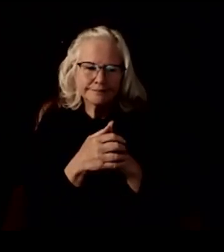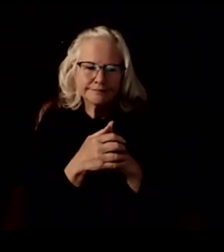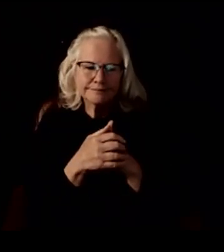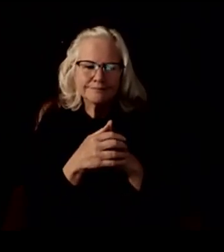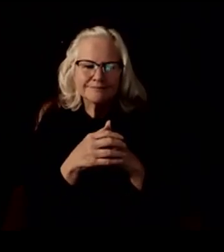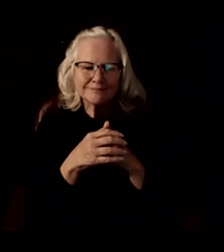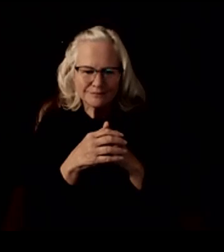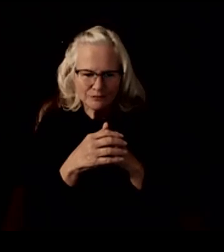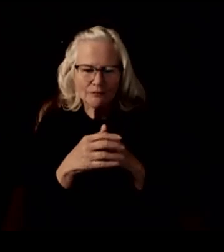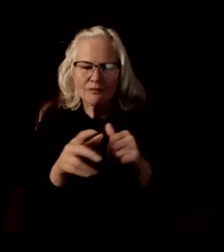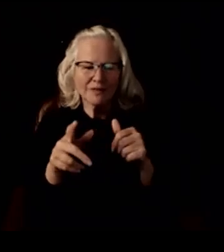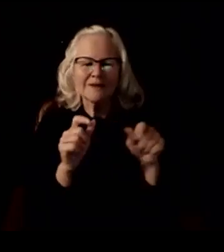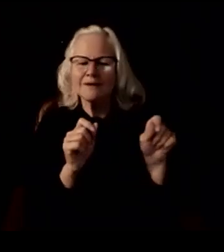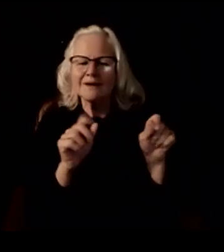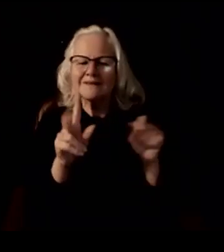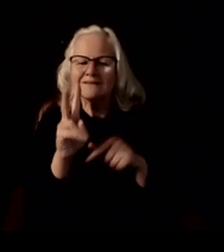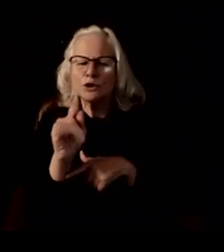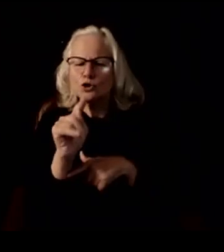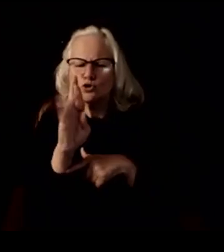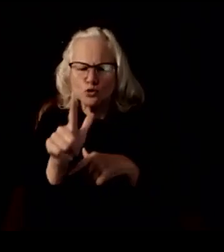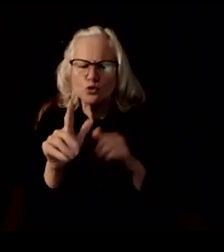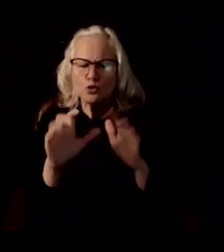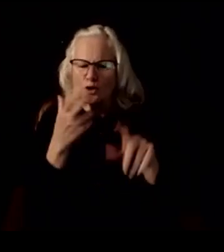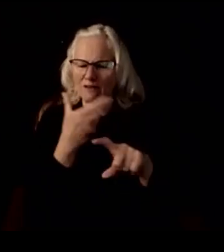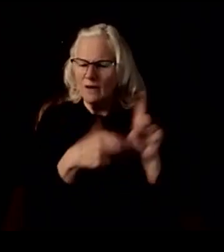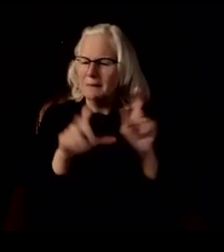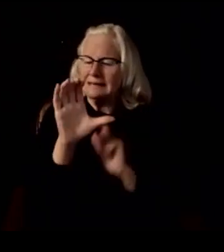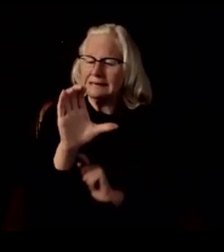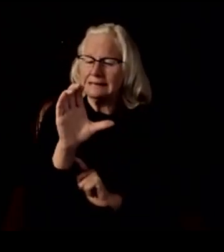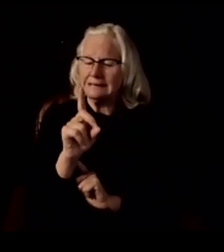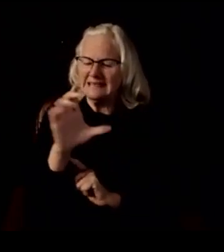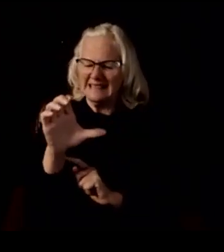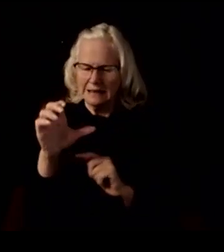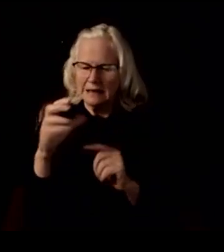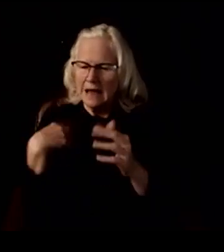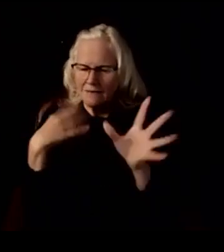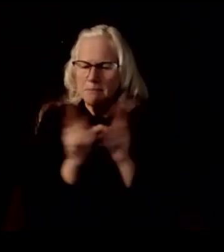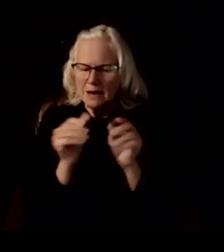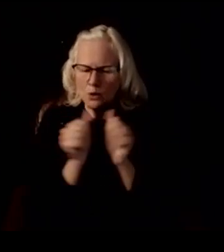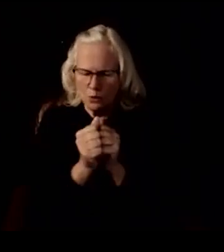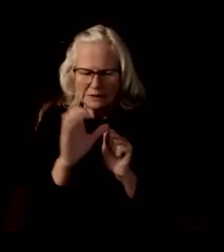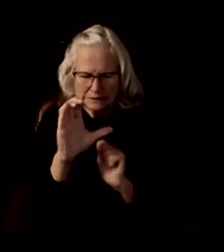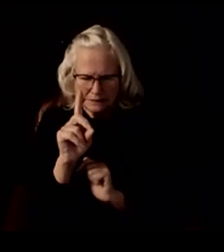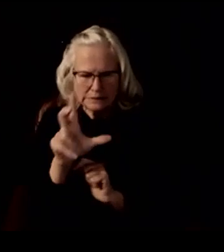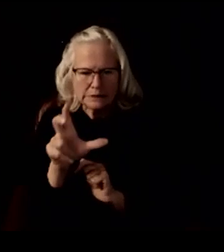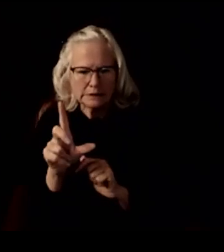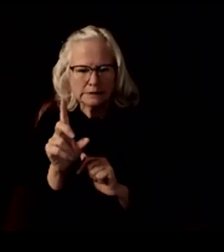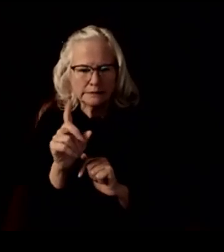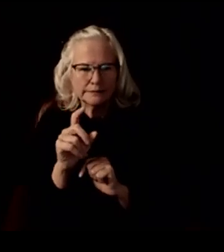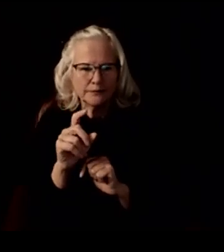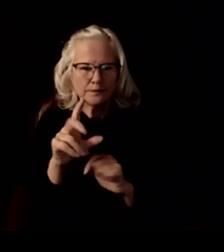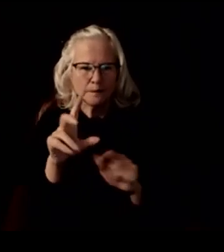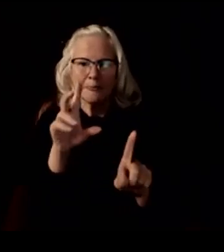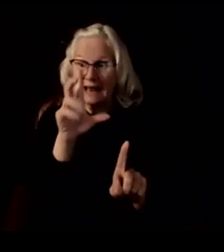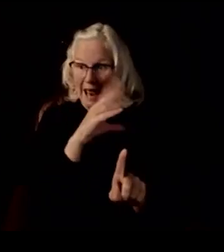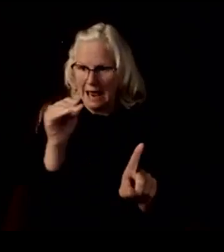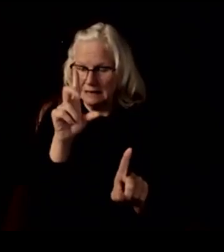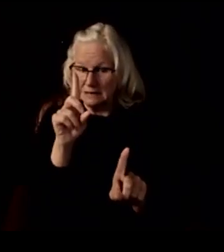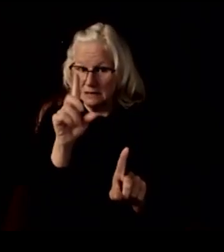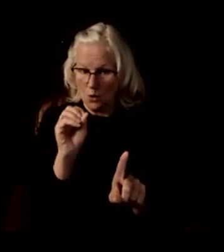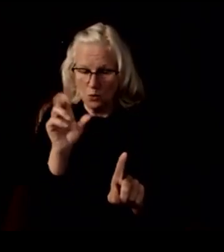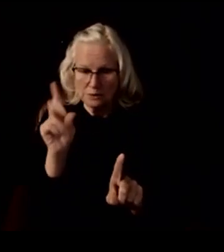virtual visit from CDC and the Department of Defense on Monday and Tuesday of this week. And the focus was to discuss planning